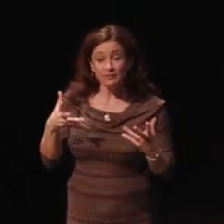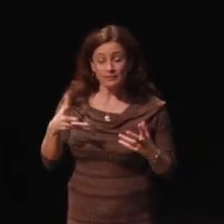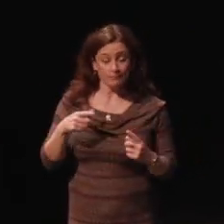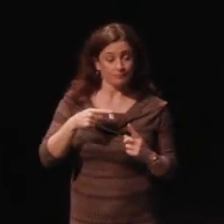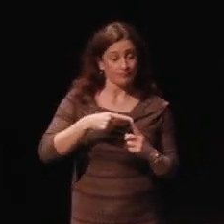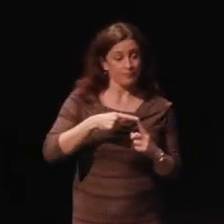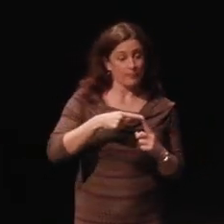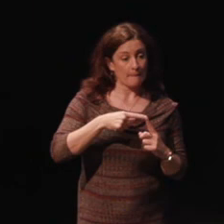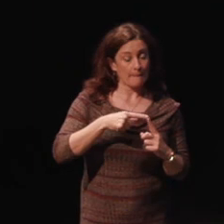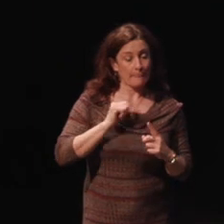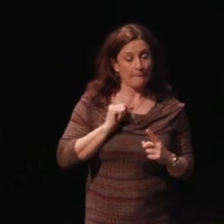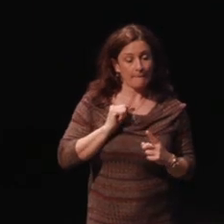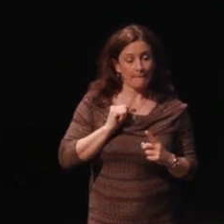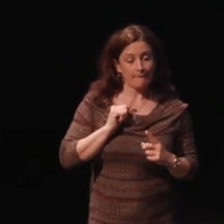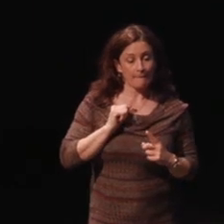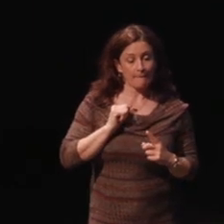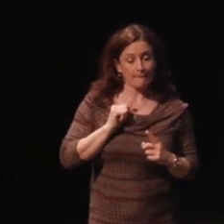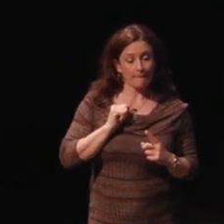1,